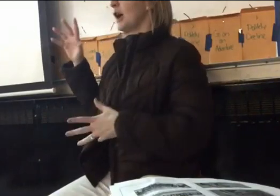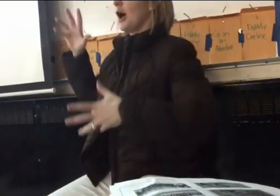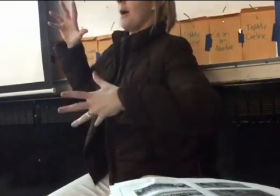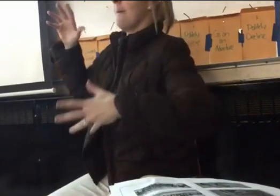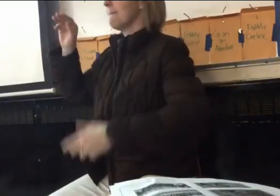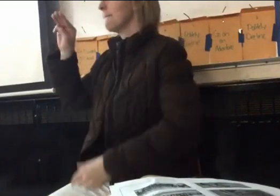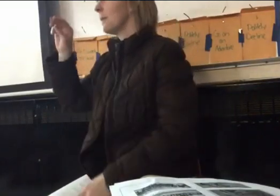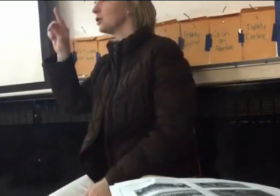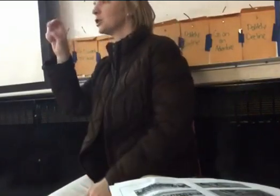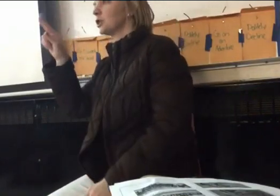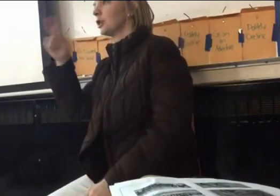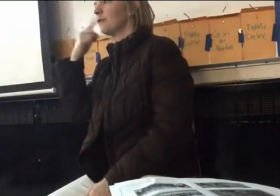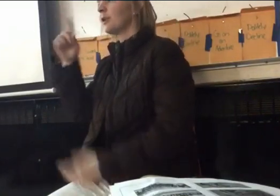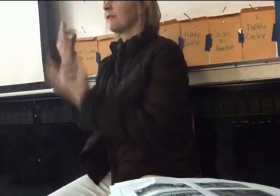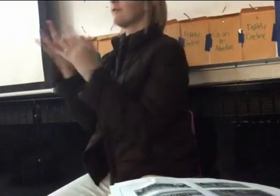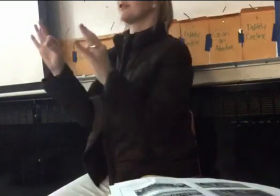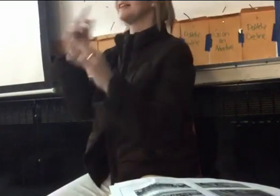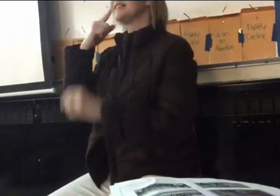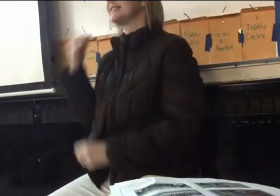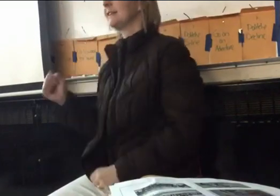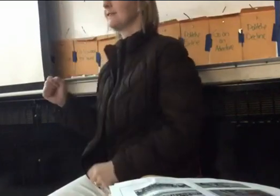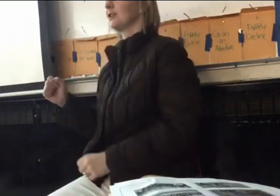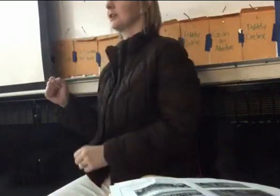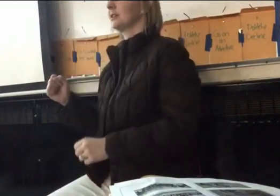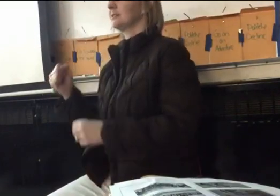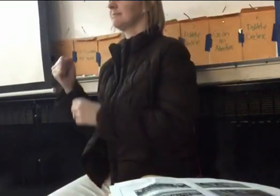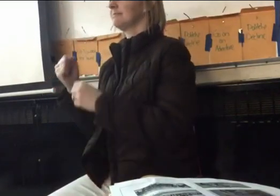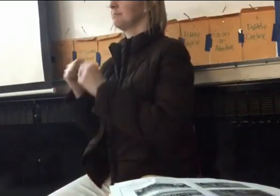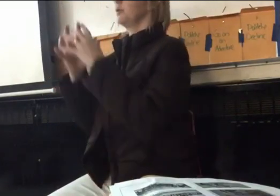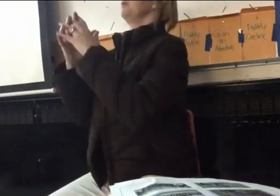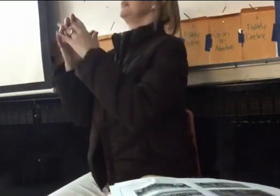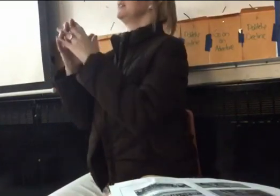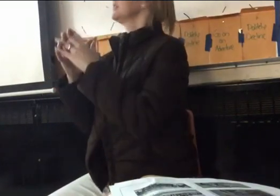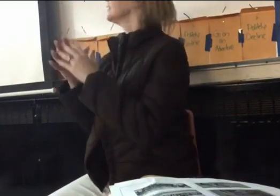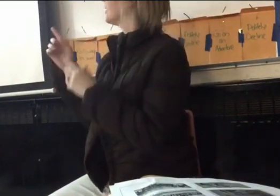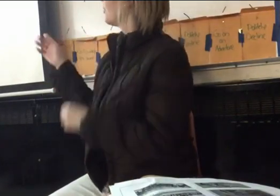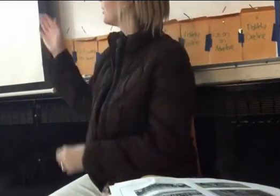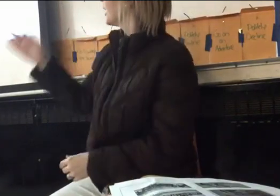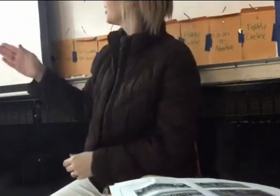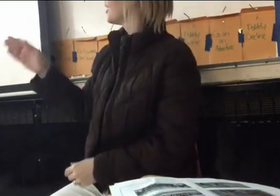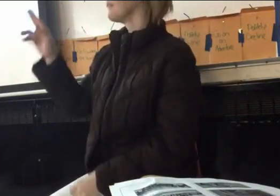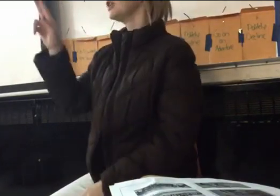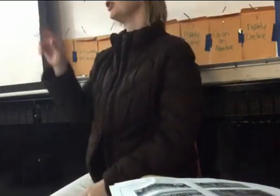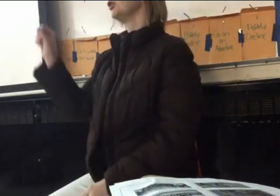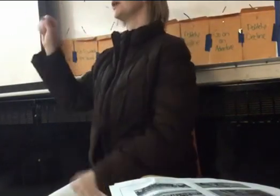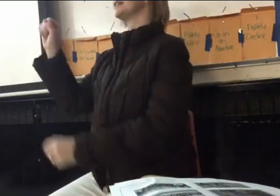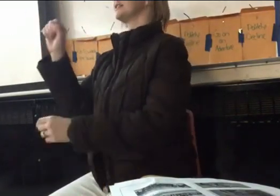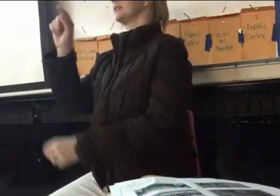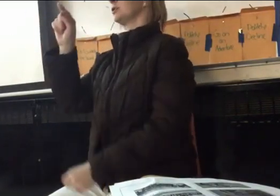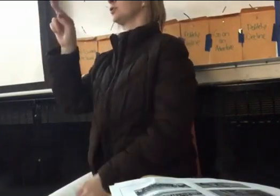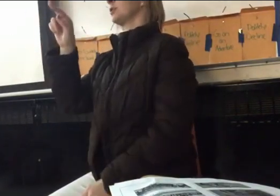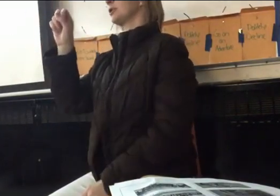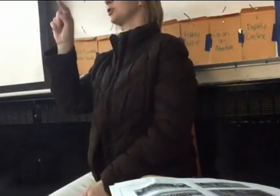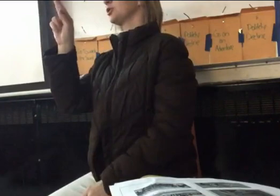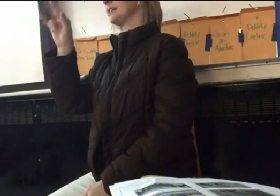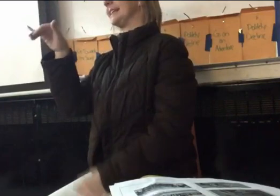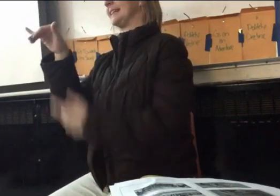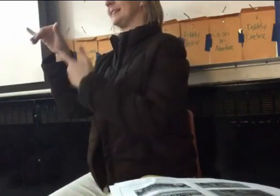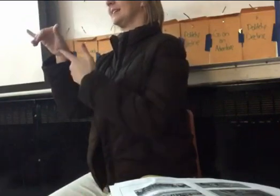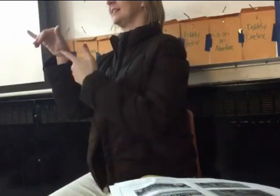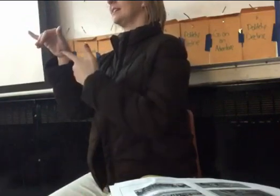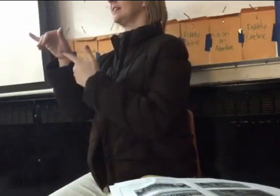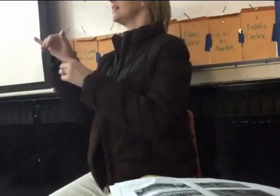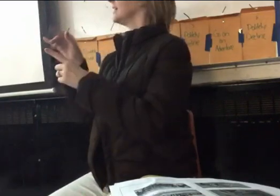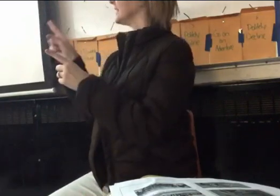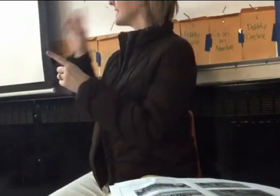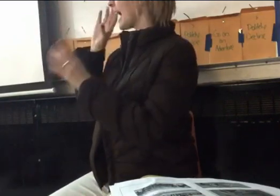free silver movement. Over here, you have the U.S. Treasury, and he has a sword that says sound money policy. Is